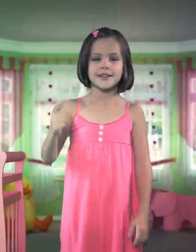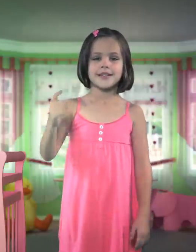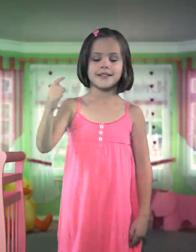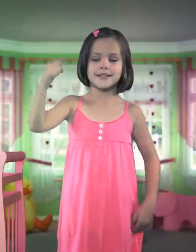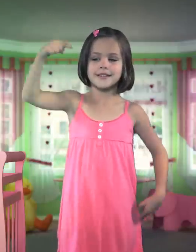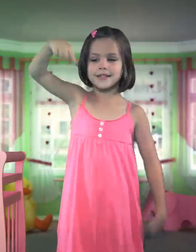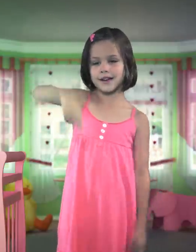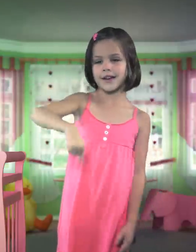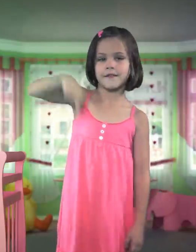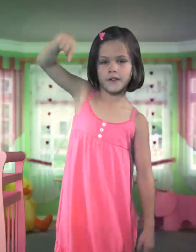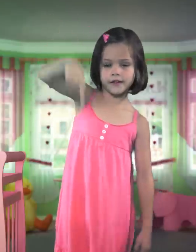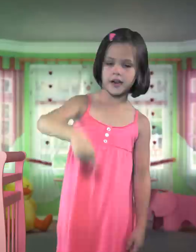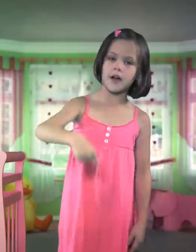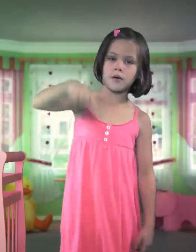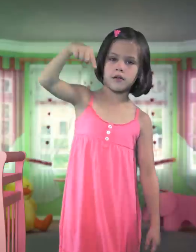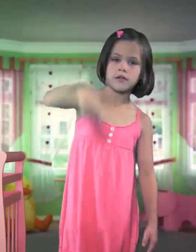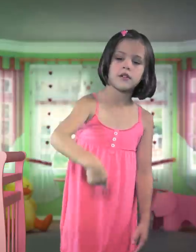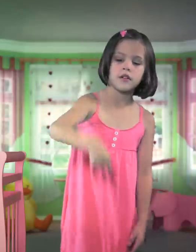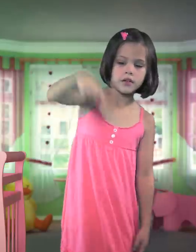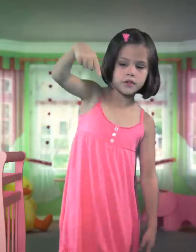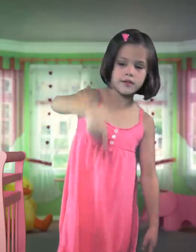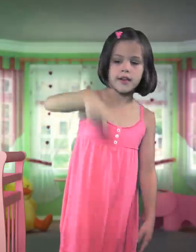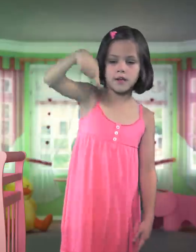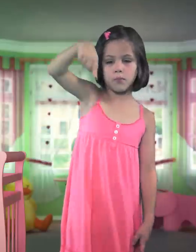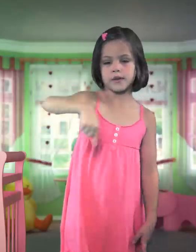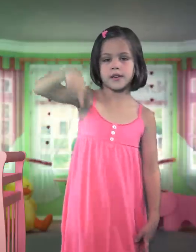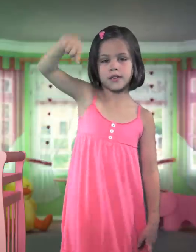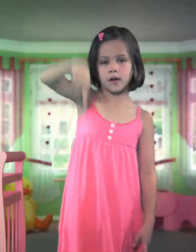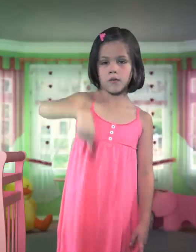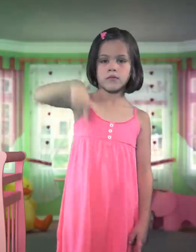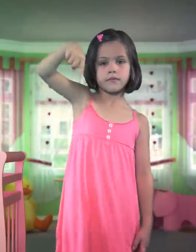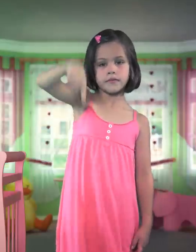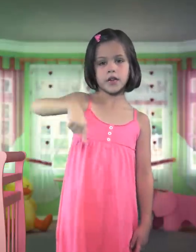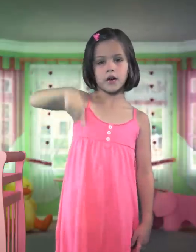This is the sign for down. Just like you're pointing down. Down.